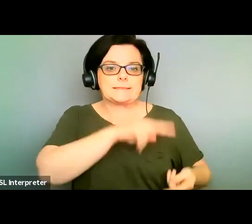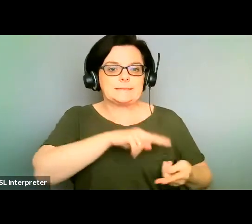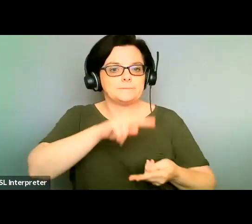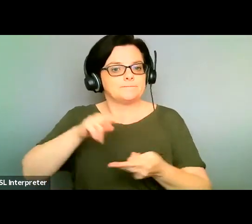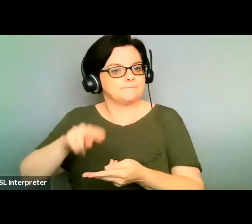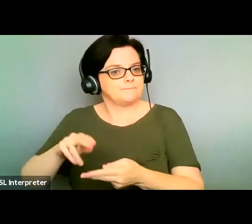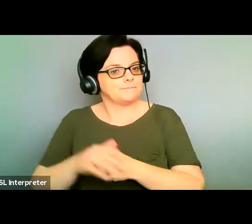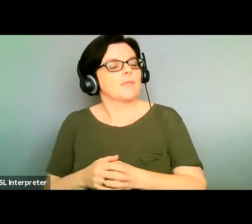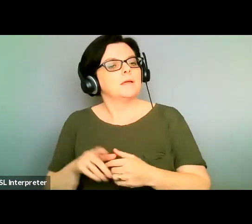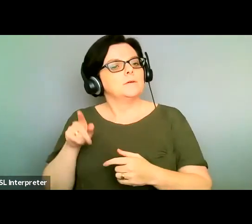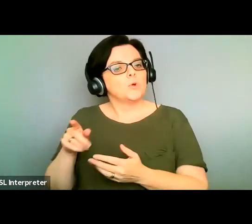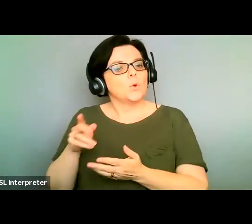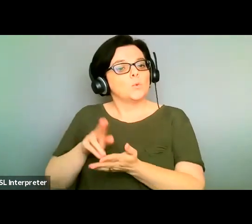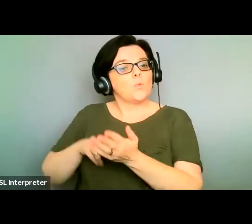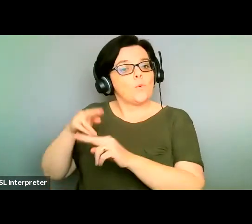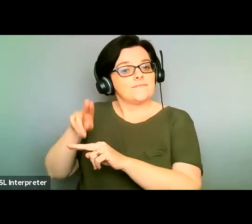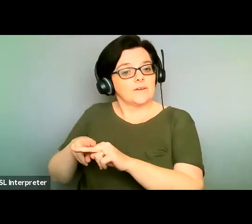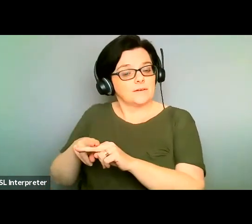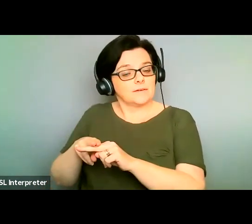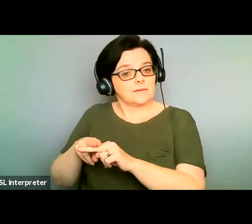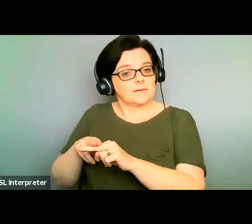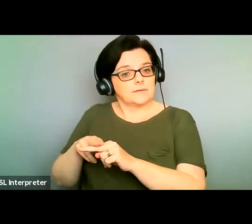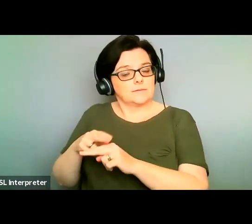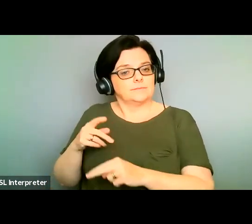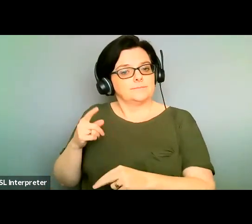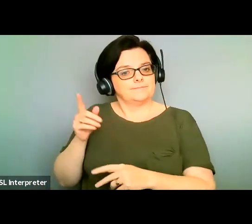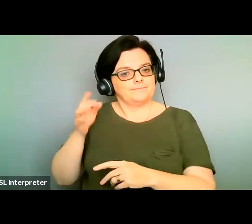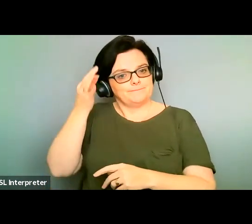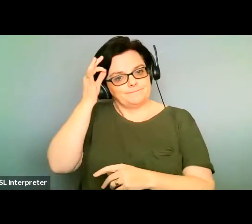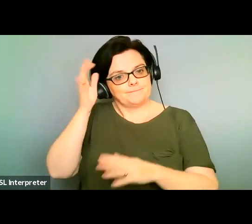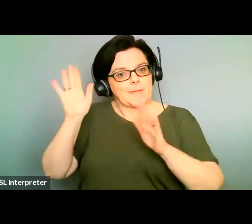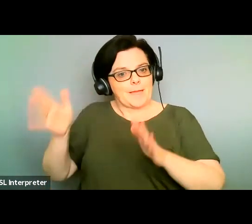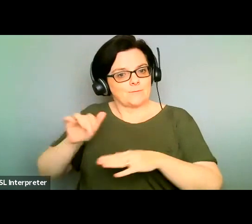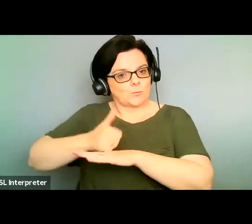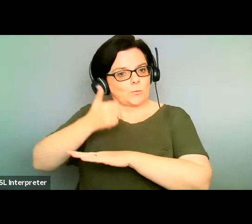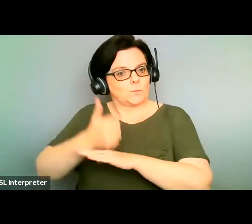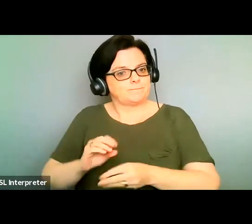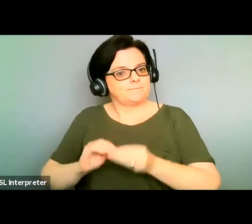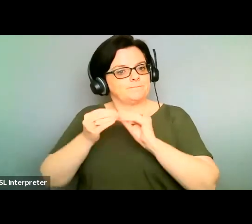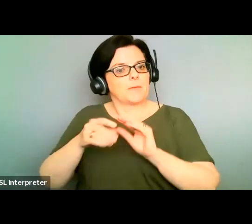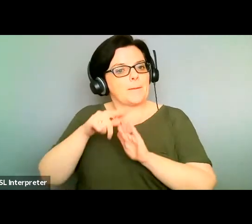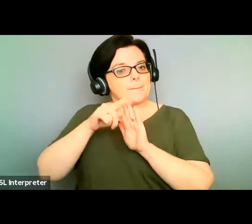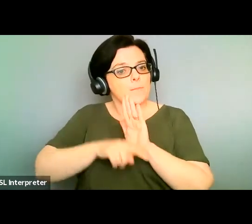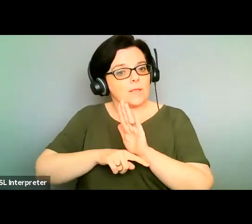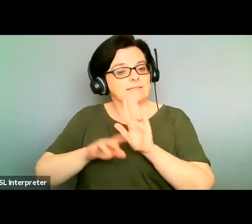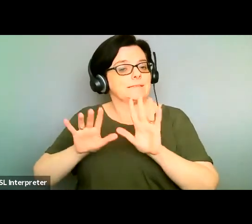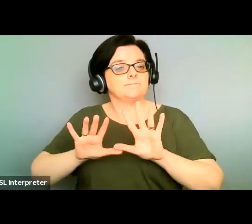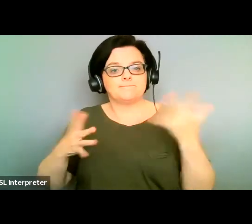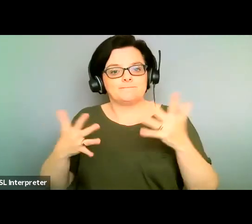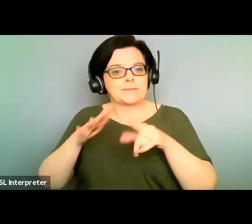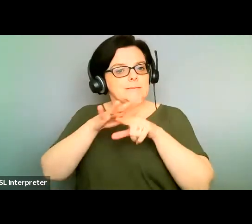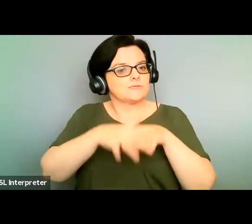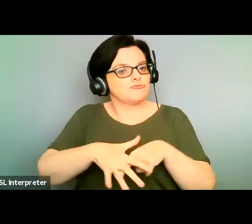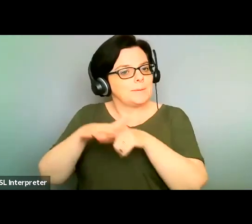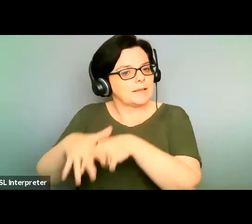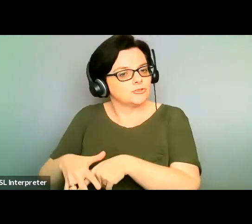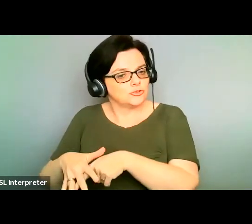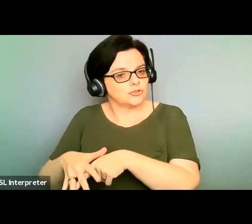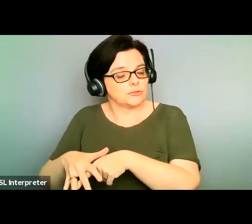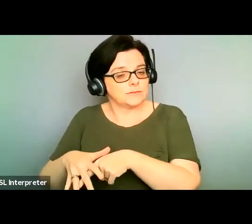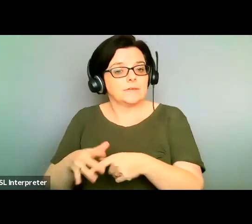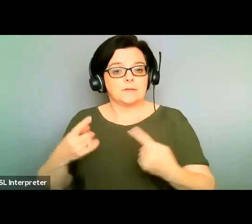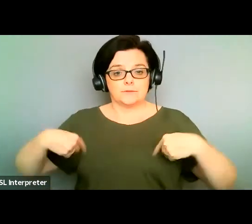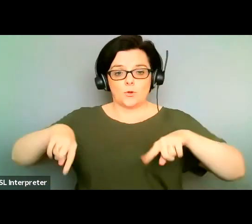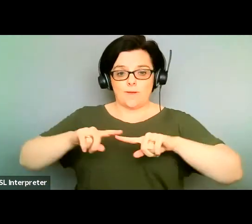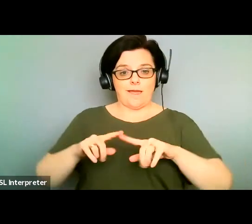to introduce a policy that does not discriminate, and that's why we've formed as a task and